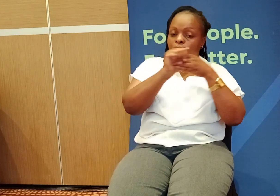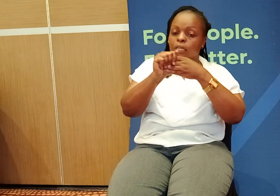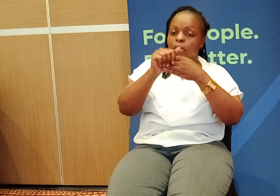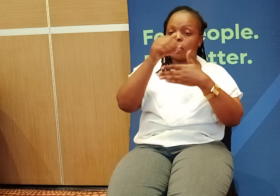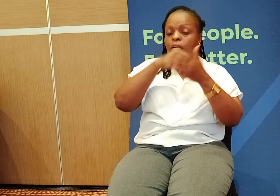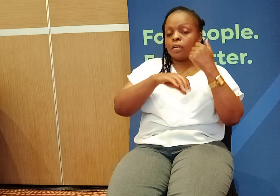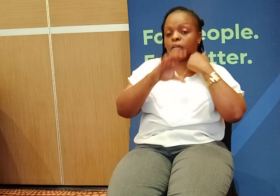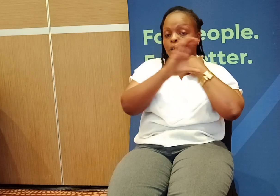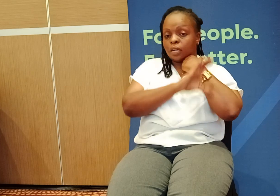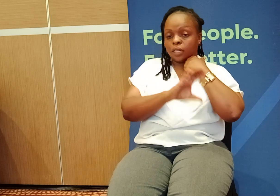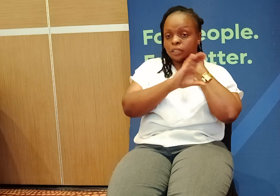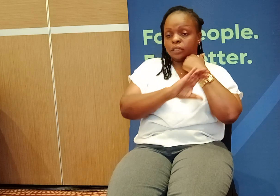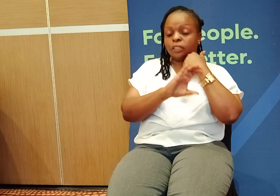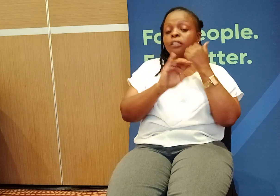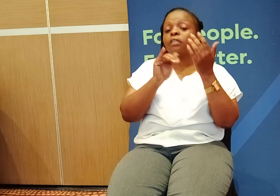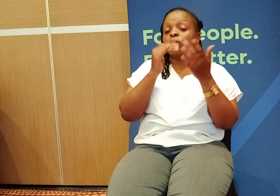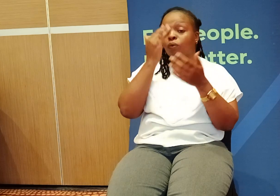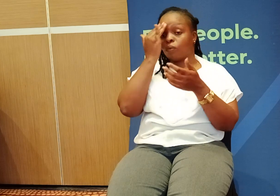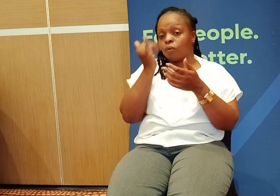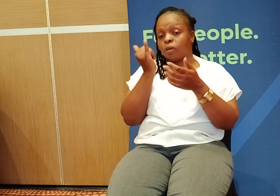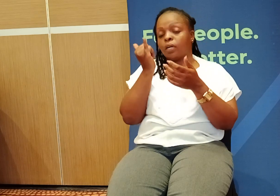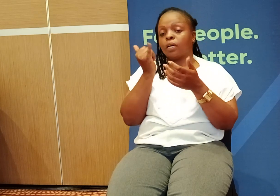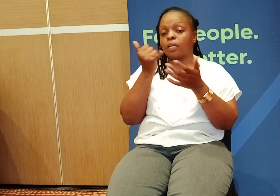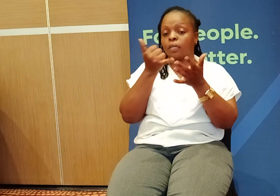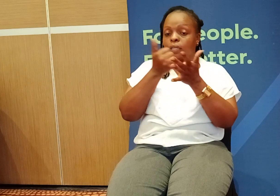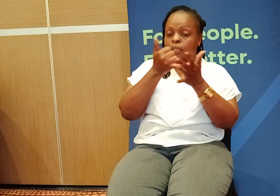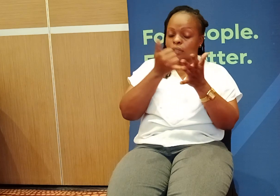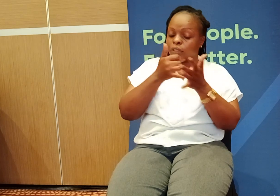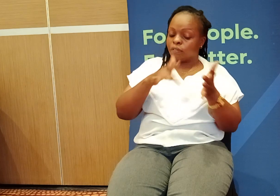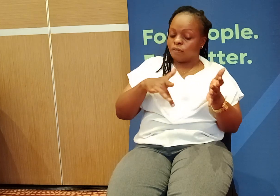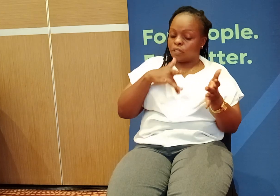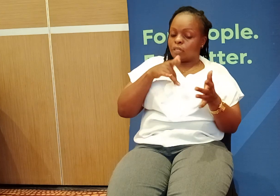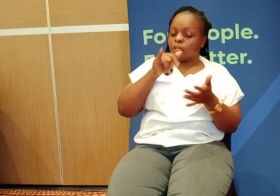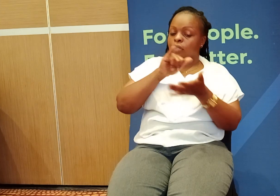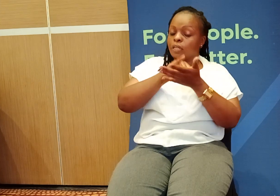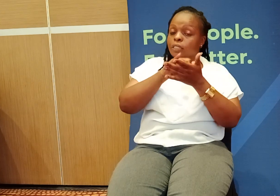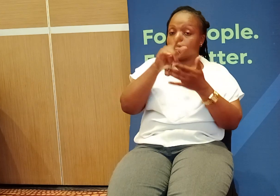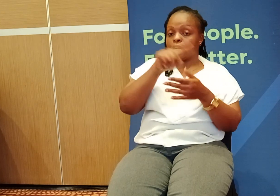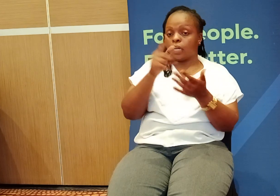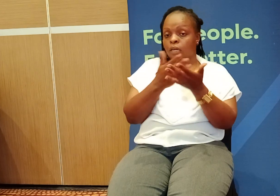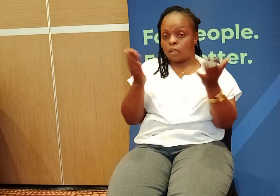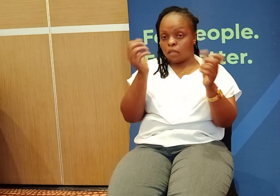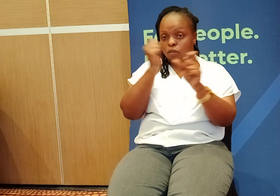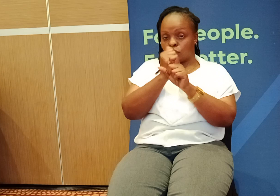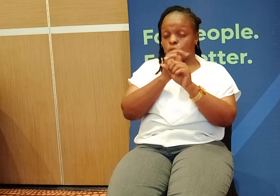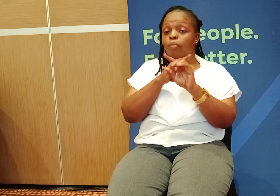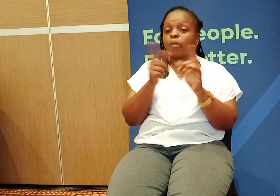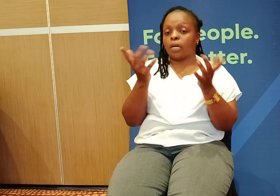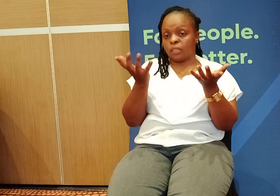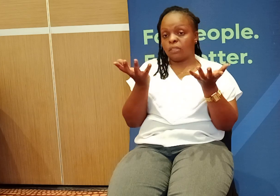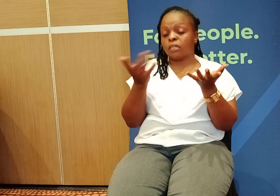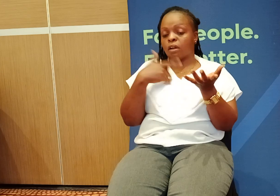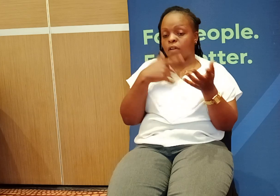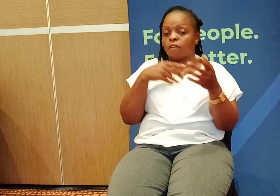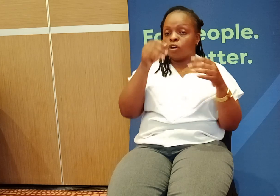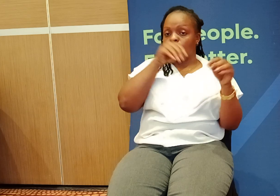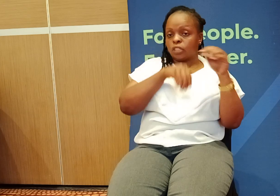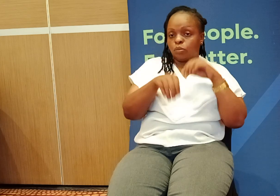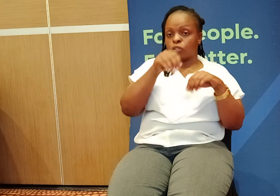country, because we felt that was the right thing to do. Unfortunately, it has contributed to a lower